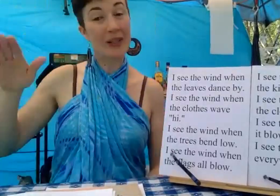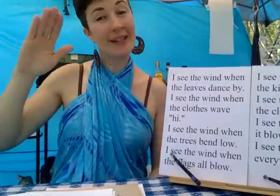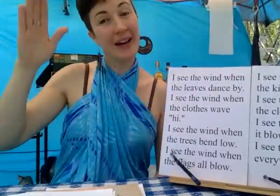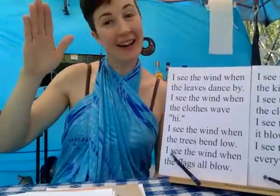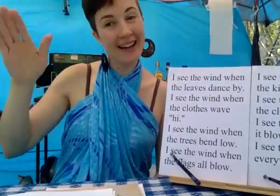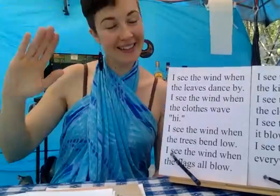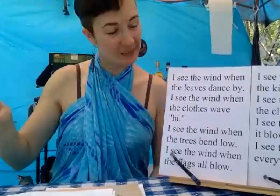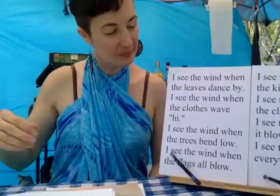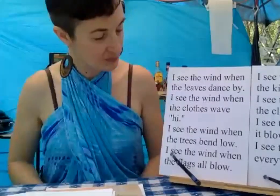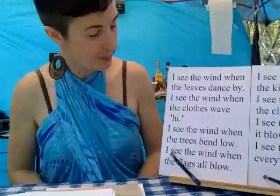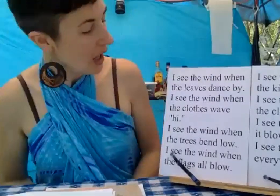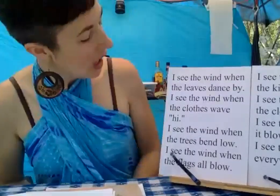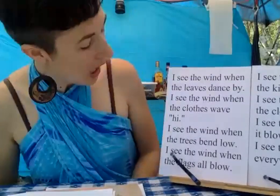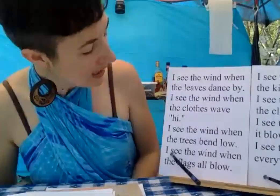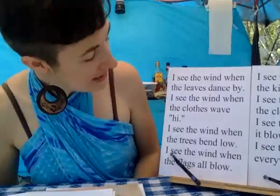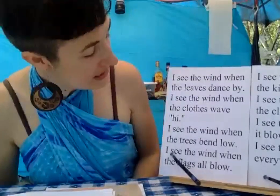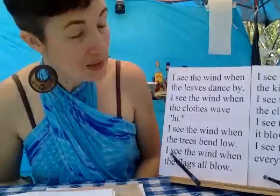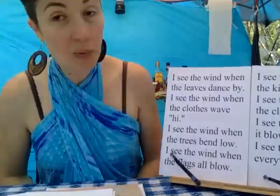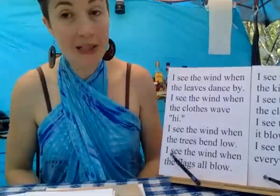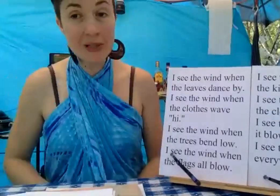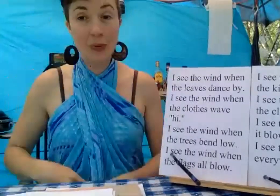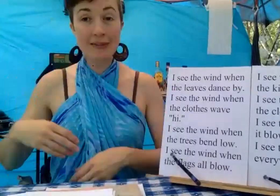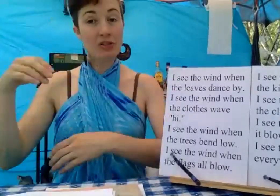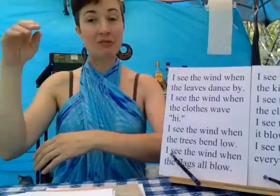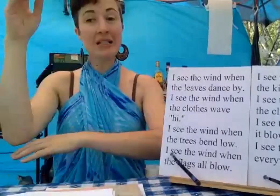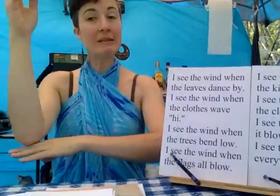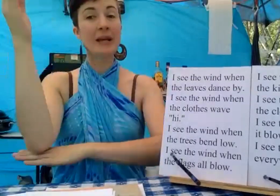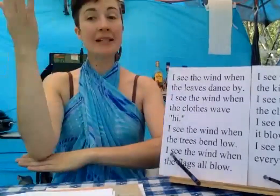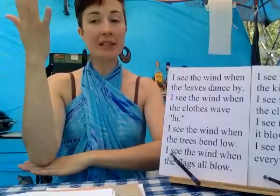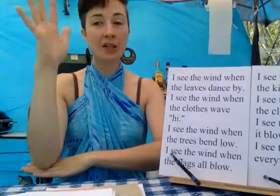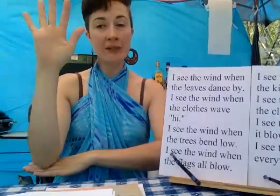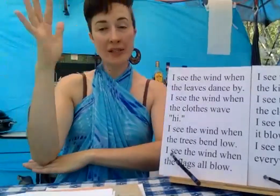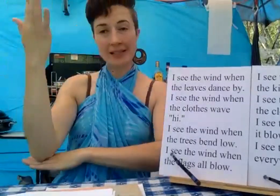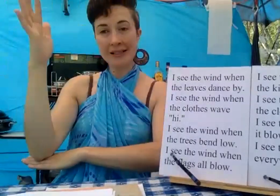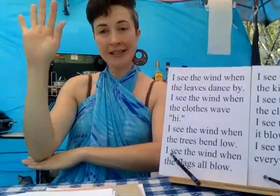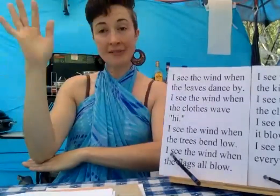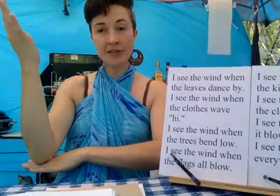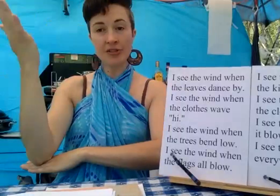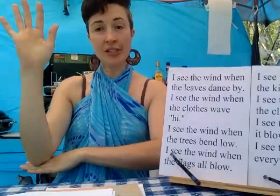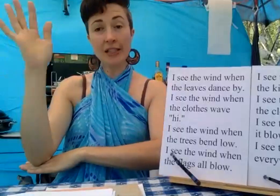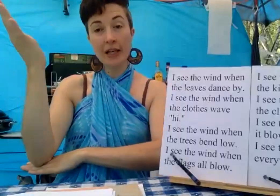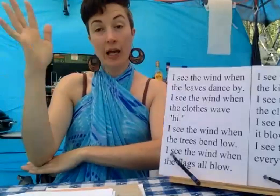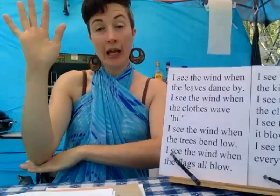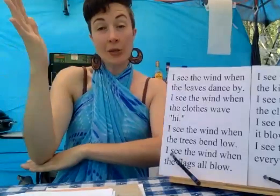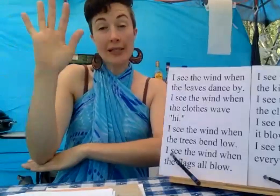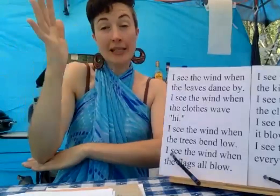wave high. I see the wind when the trees bend low. So this is a sign for tree. And you can see it kind